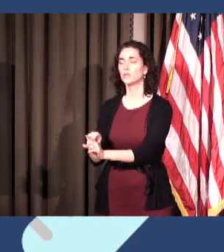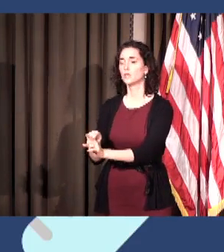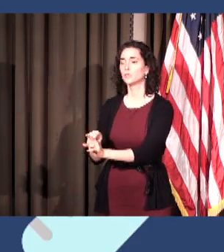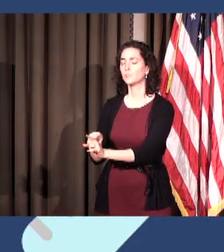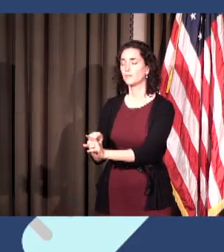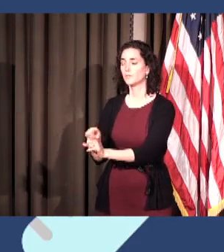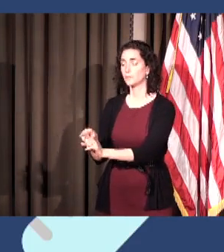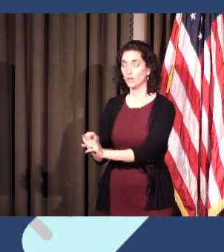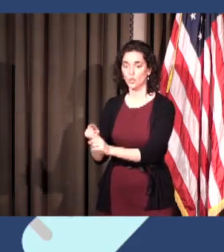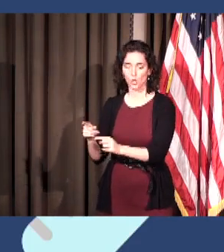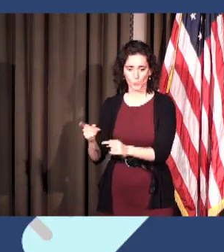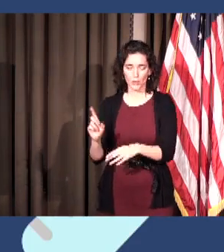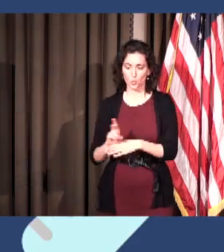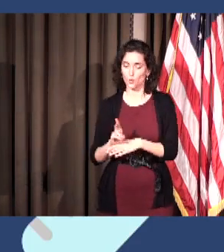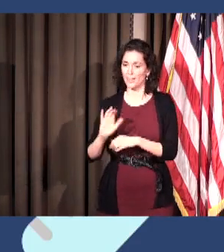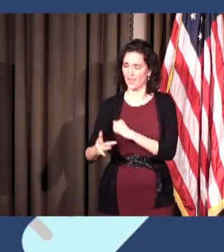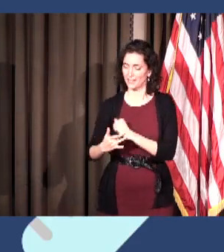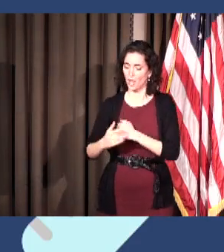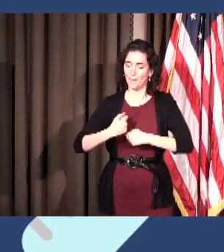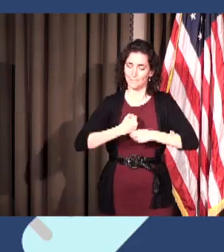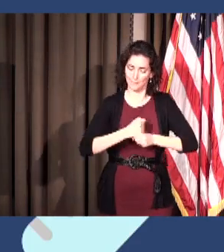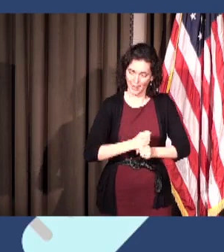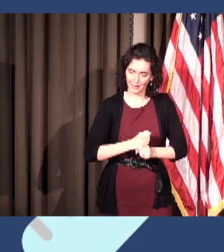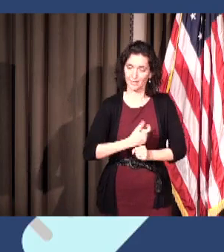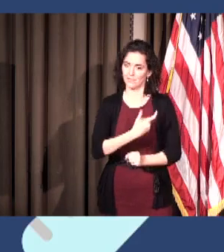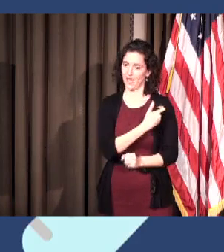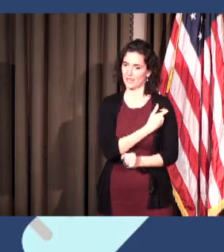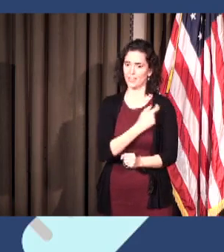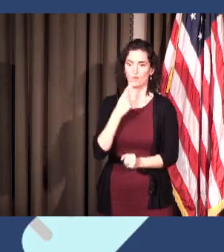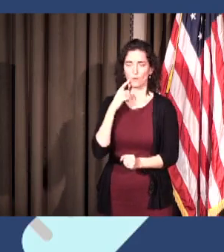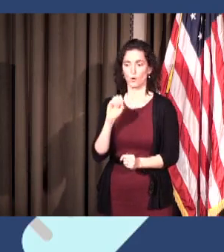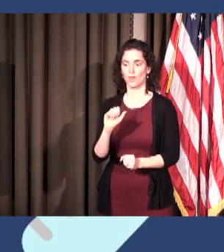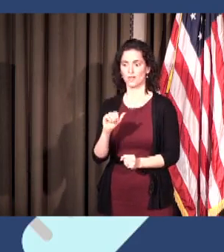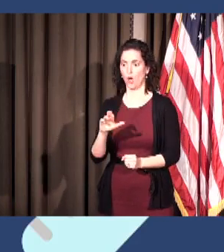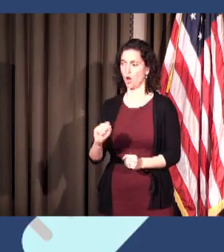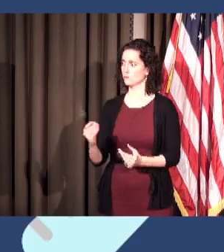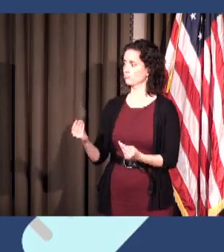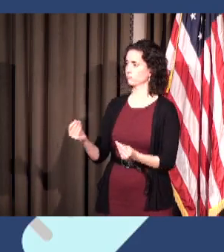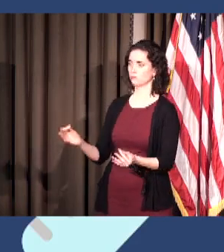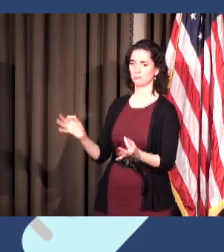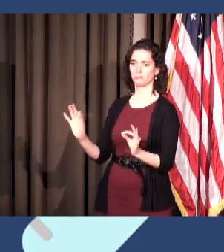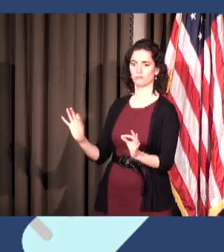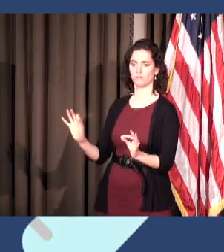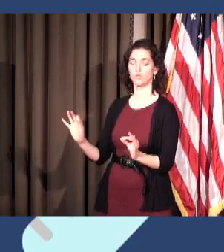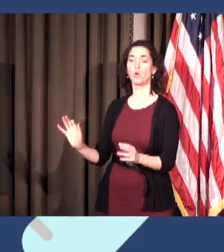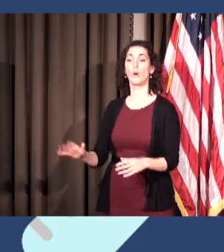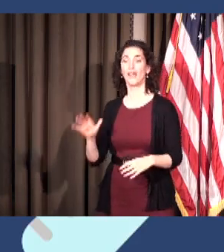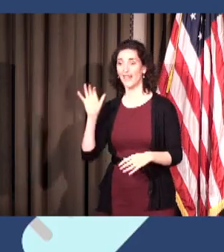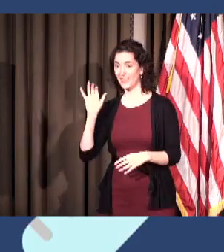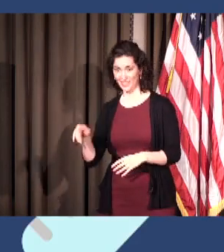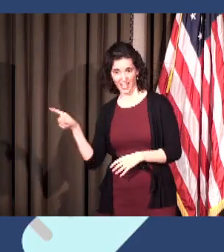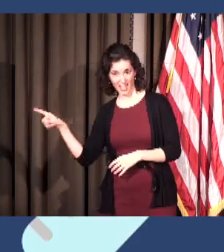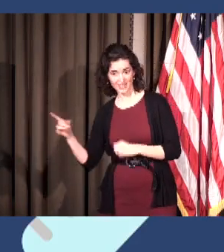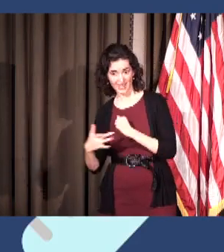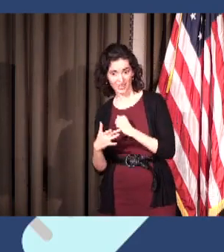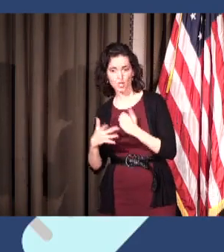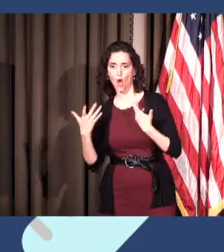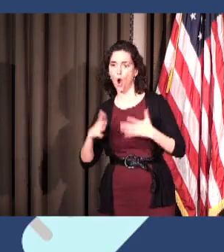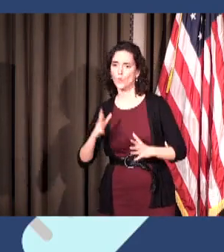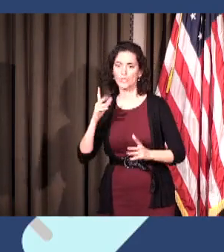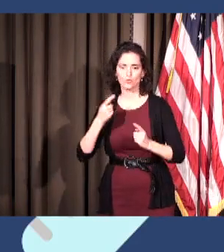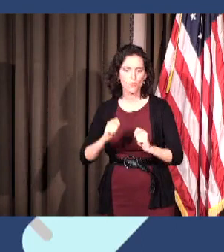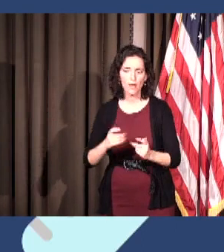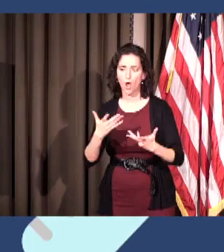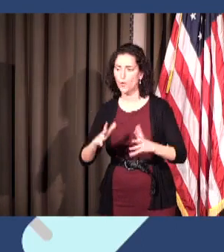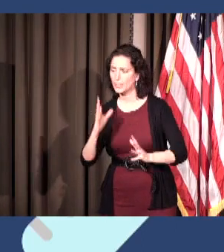led directly to where we are now. So the messenger RNA platform actually is something that's tried and true. Being able to use